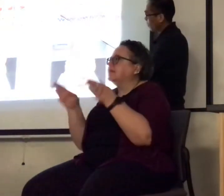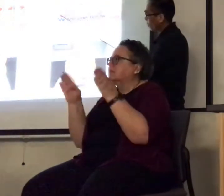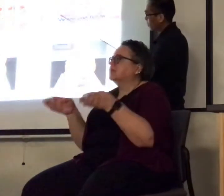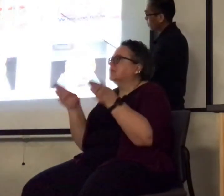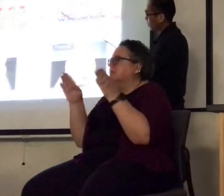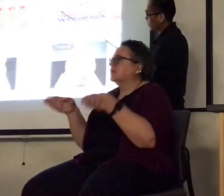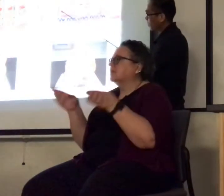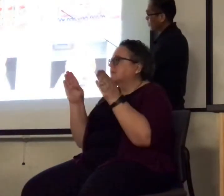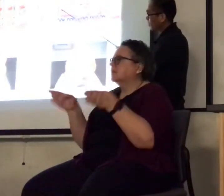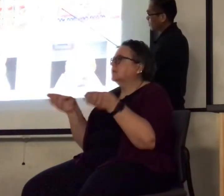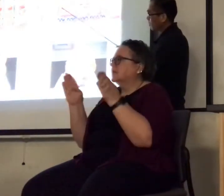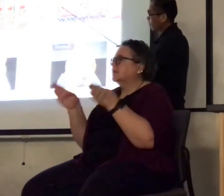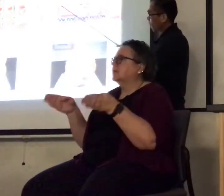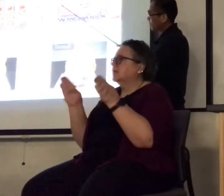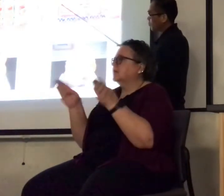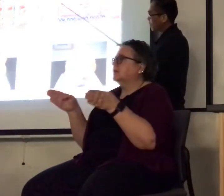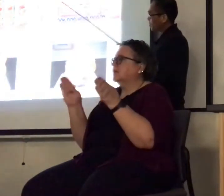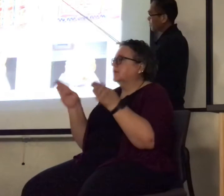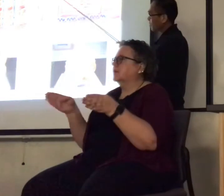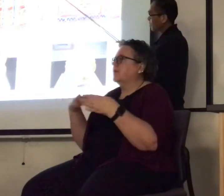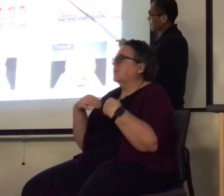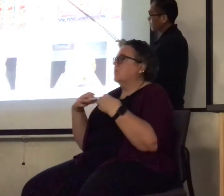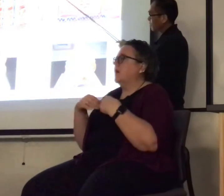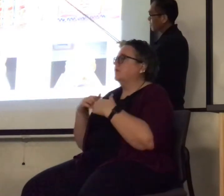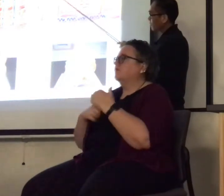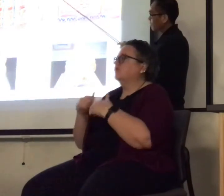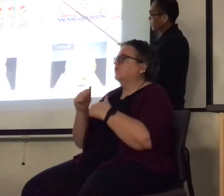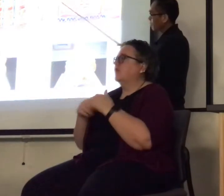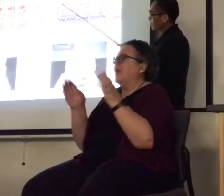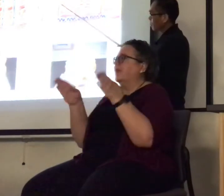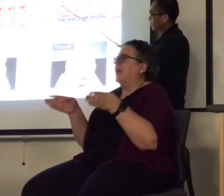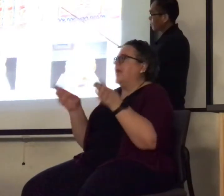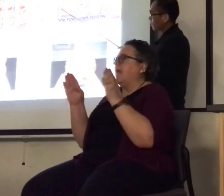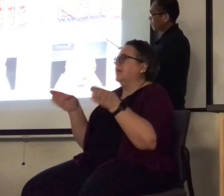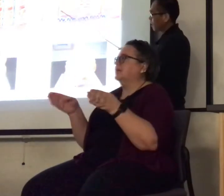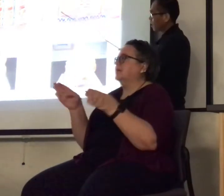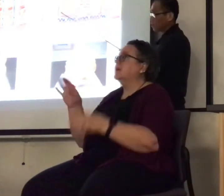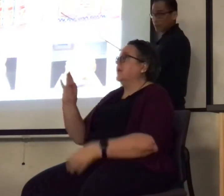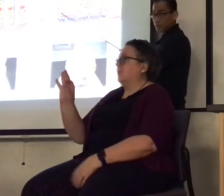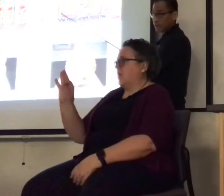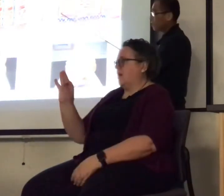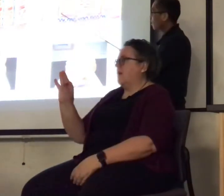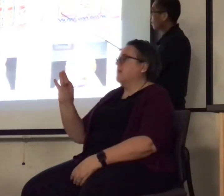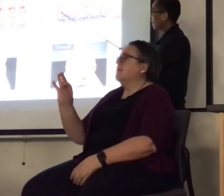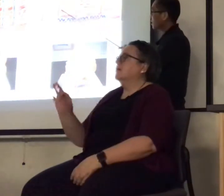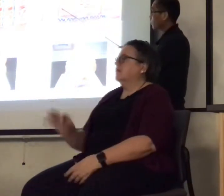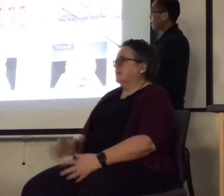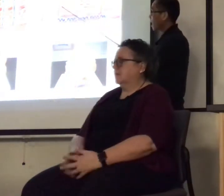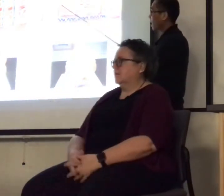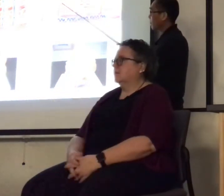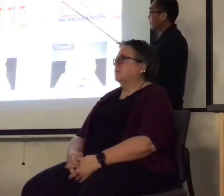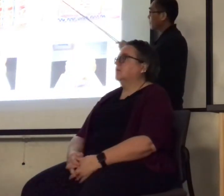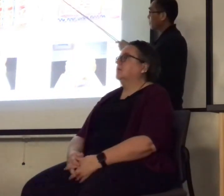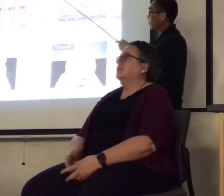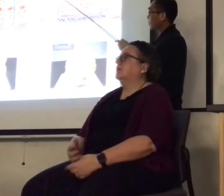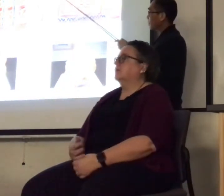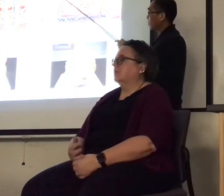Identify that one. The white structure right there at the end. That's number